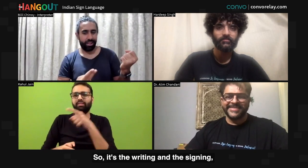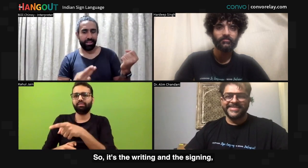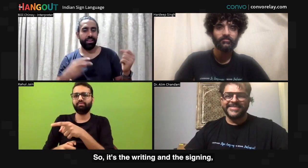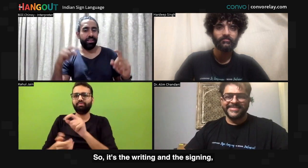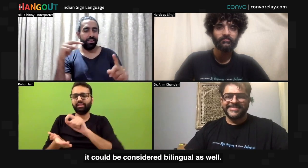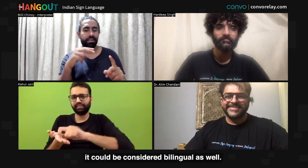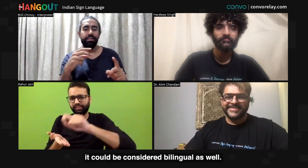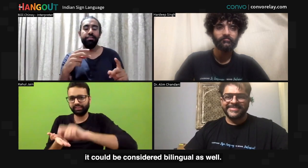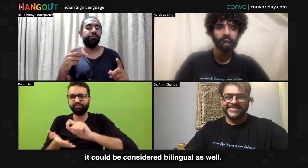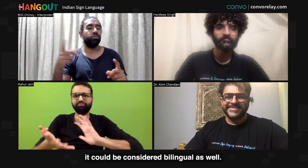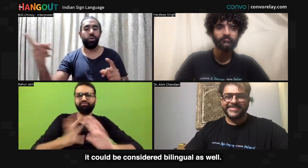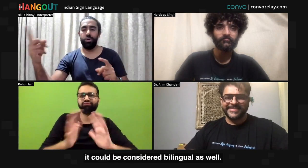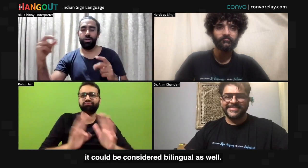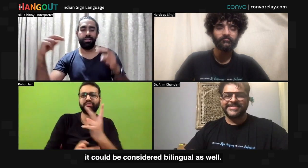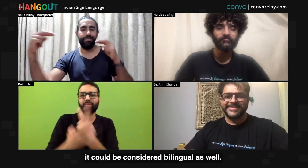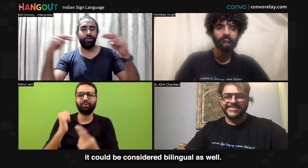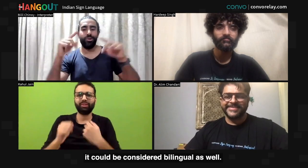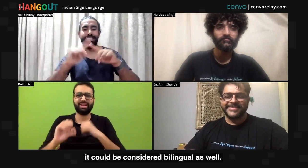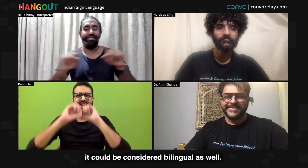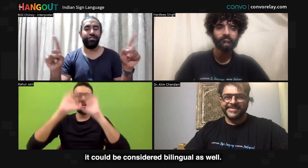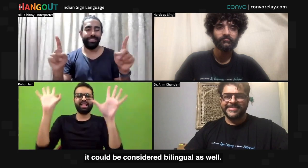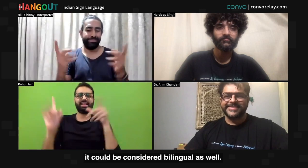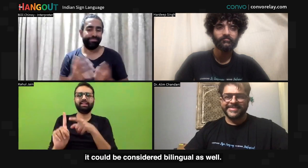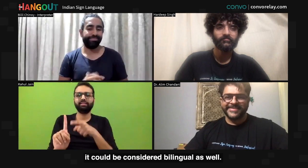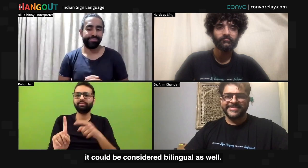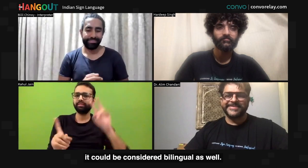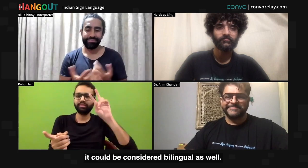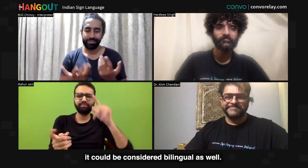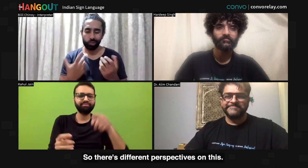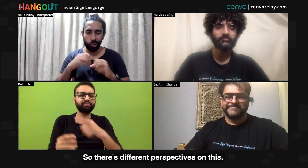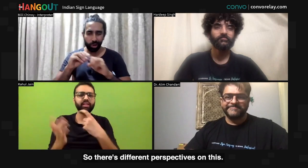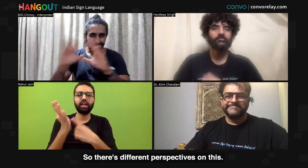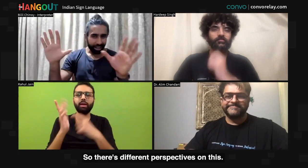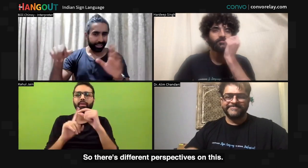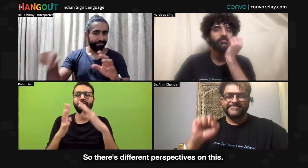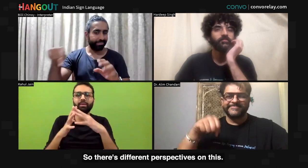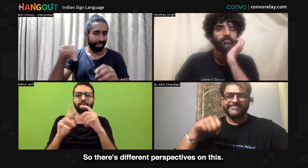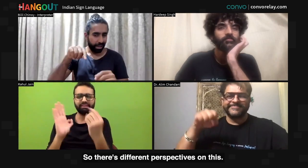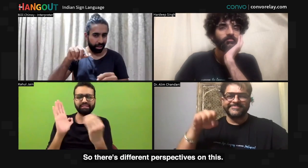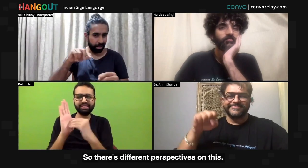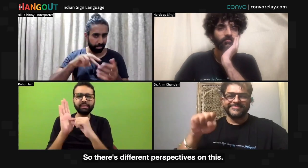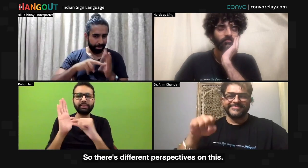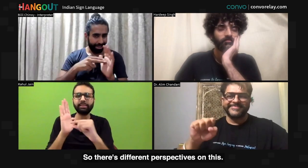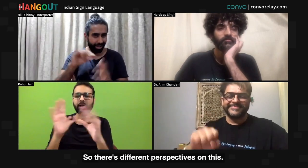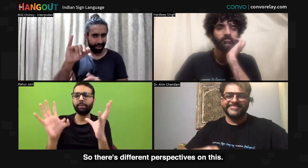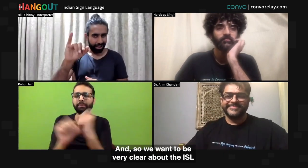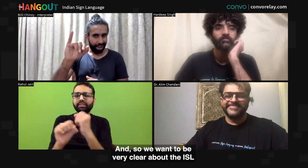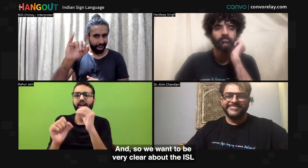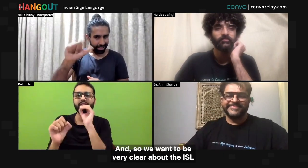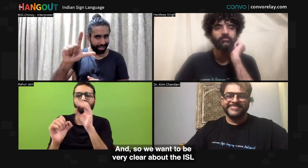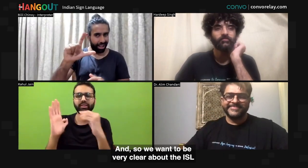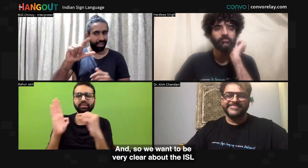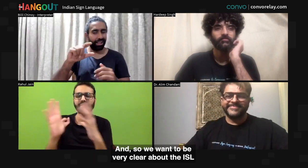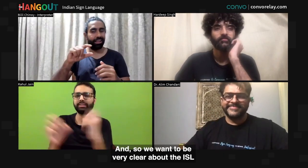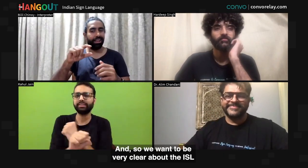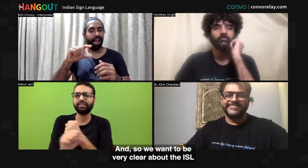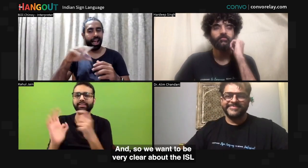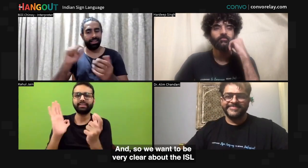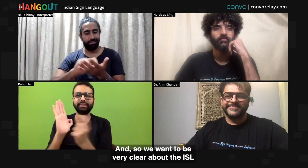signing. It could be considered, um, bilingualism as well. So there's different, um, perspectives on this. And, uh, so we want to be very clear